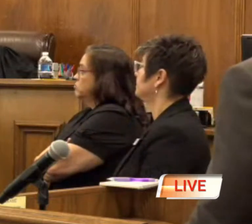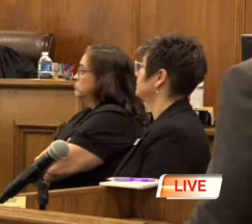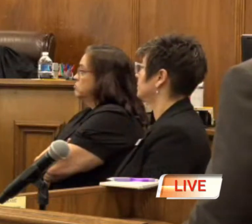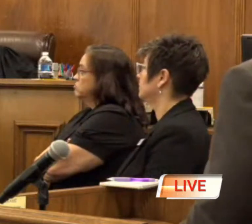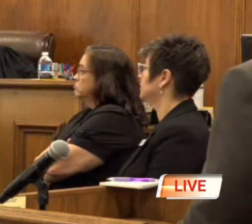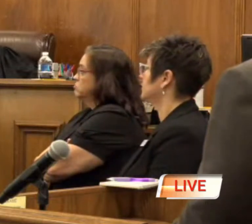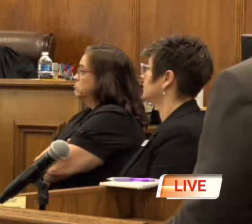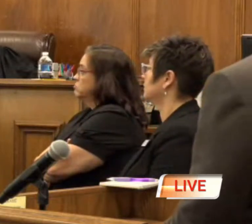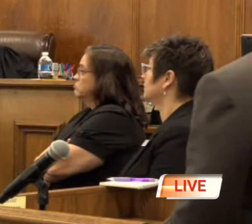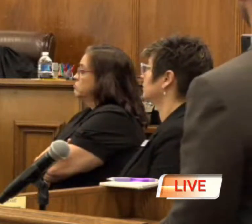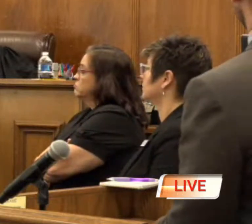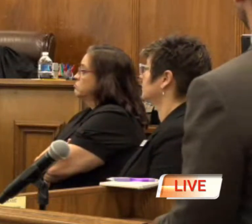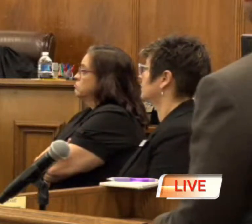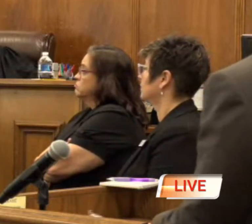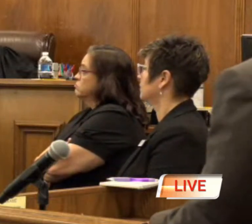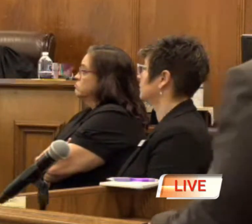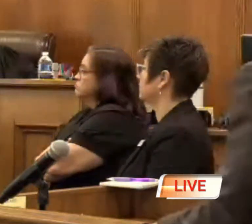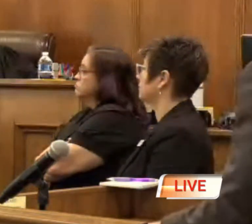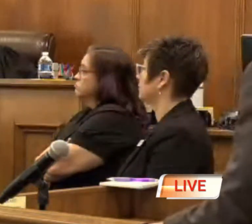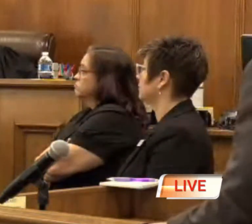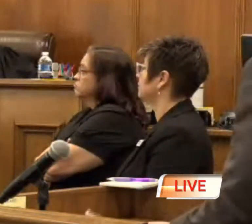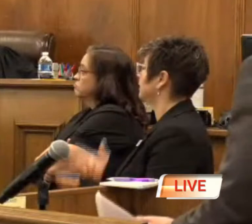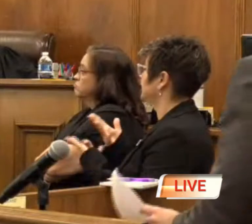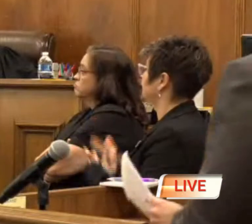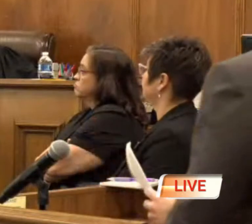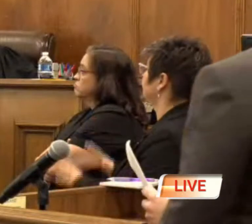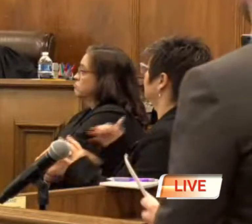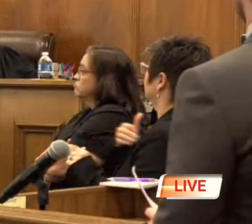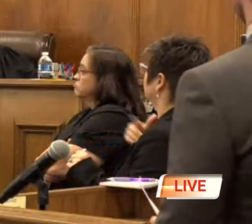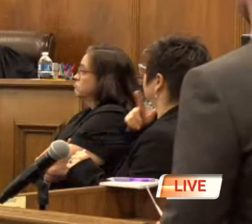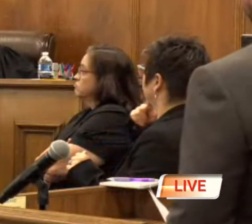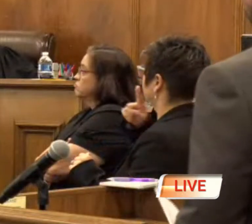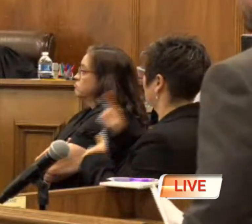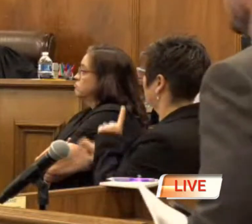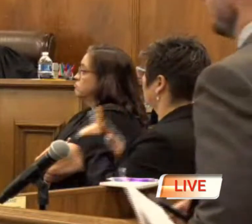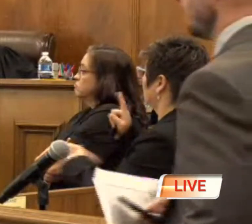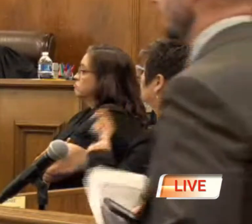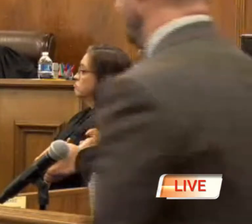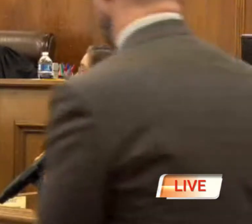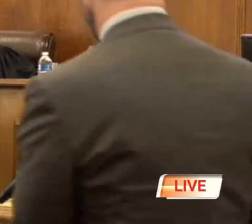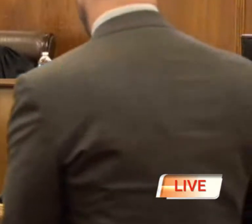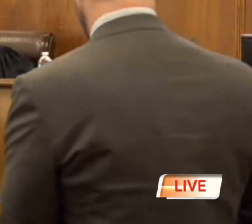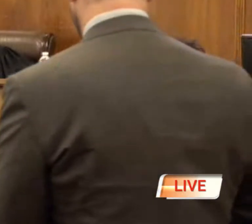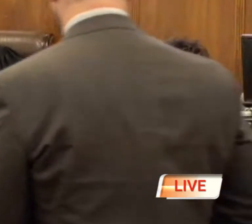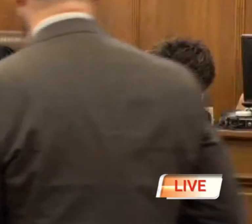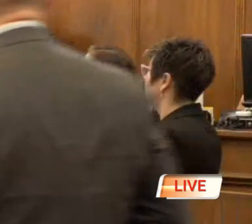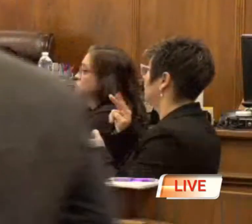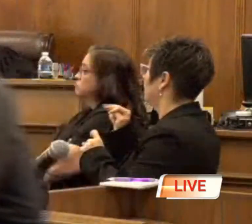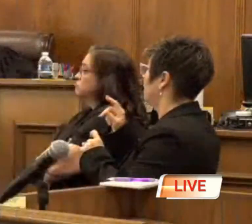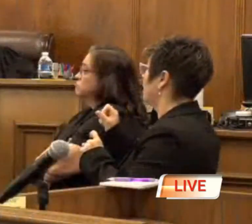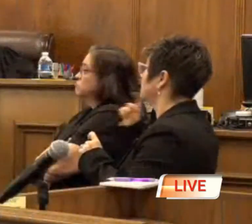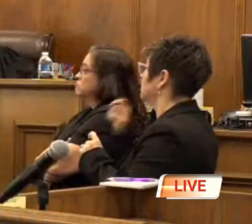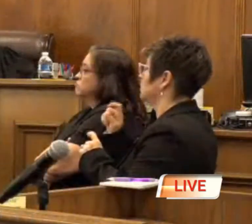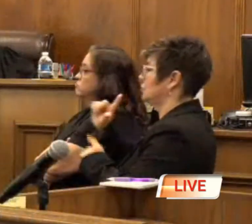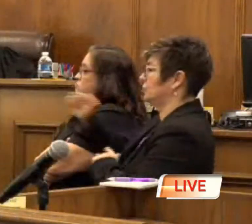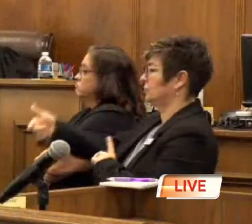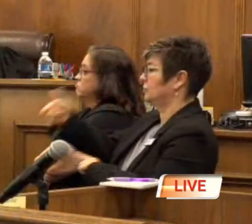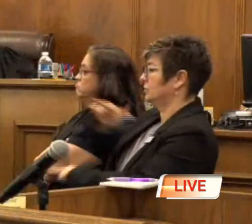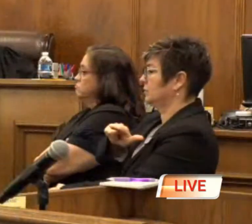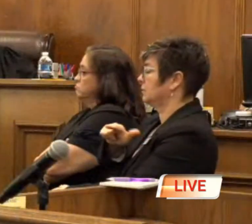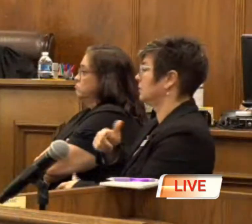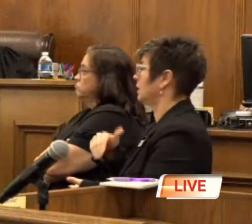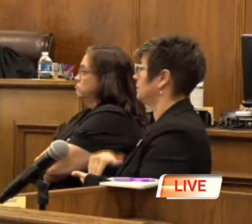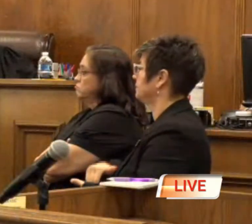No, No further questions subject to potential recross, Your Honor. Thank you. Thank you.